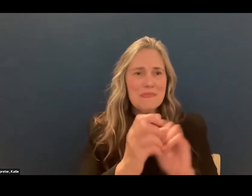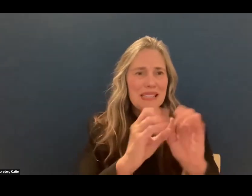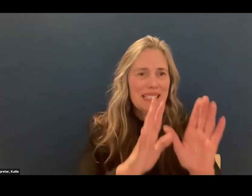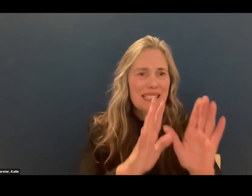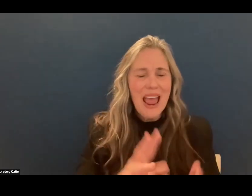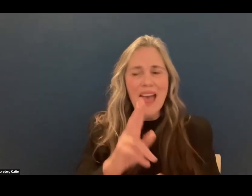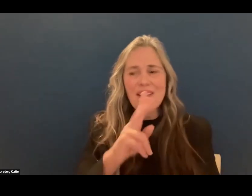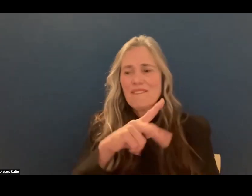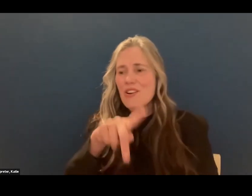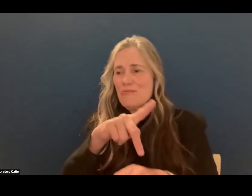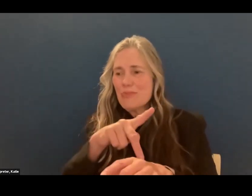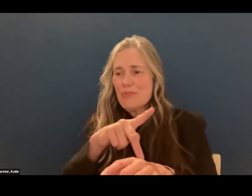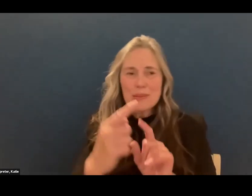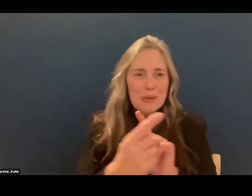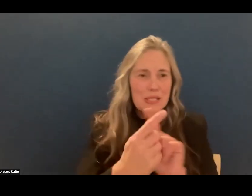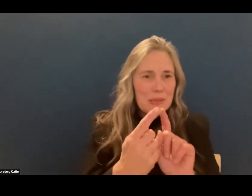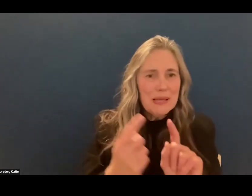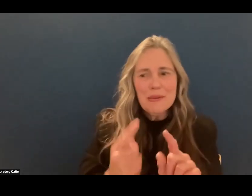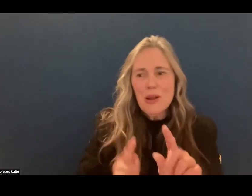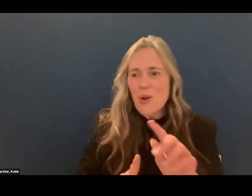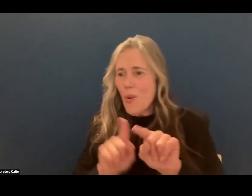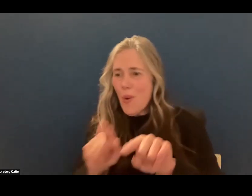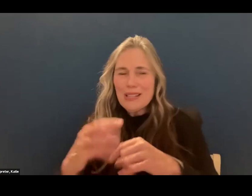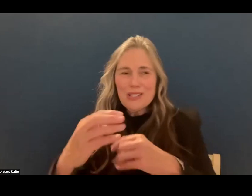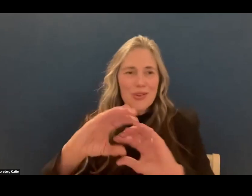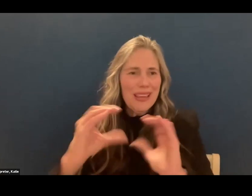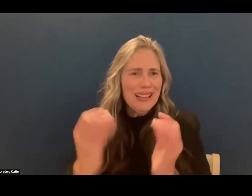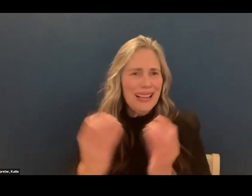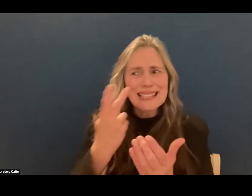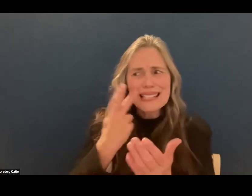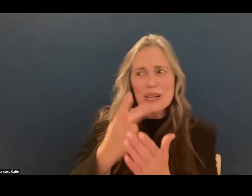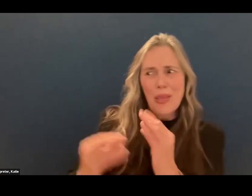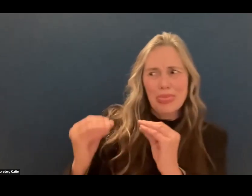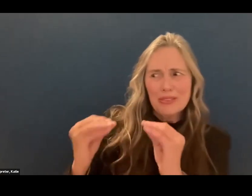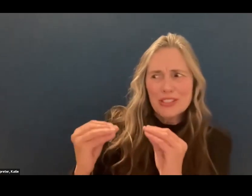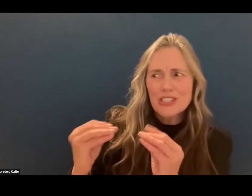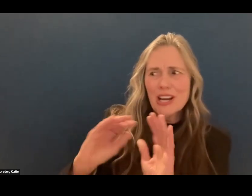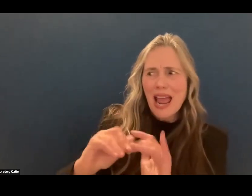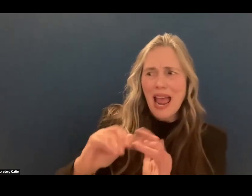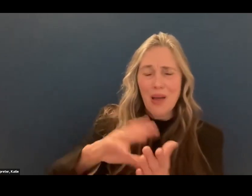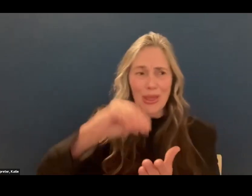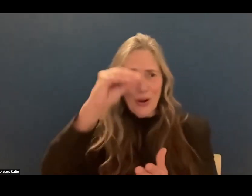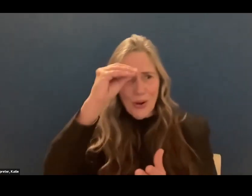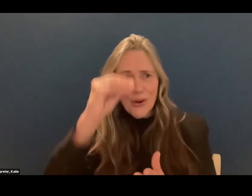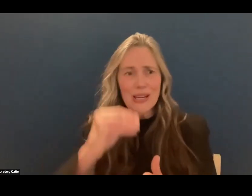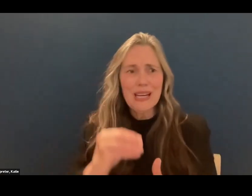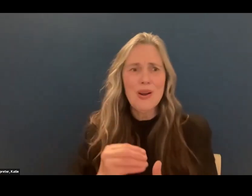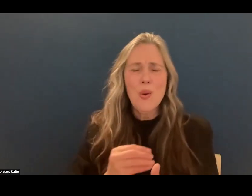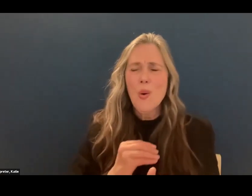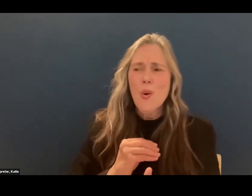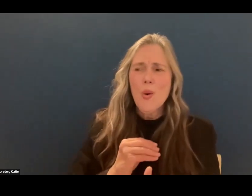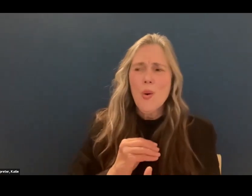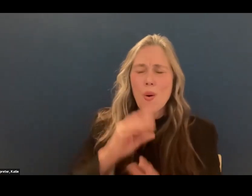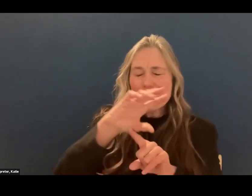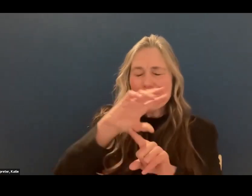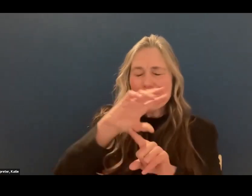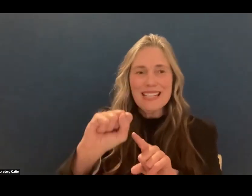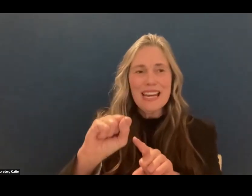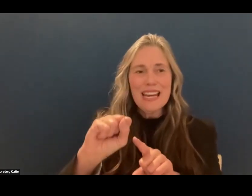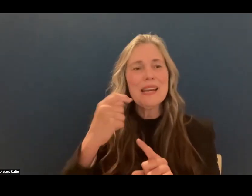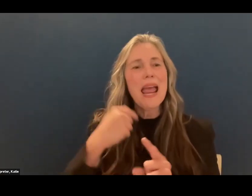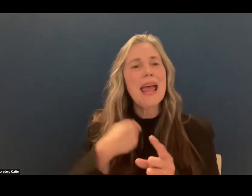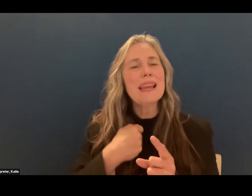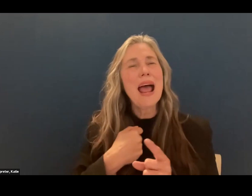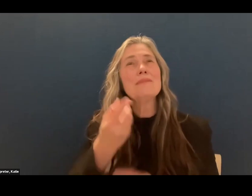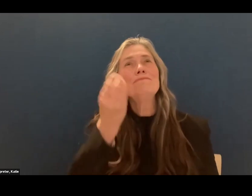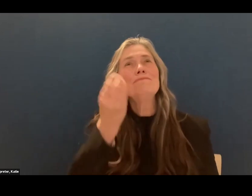our teachers, get to pop into classes. It's some of my favorite moments. But it's also allowed me to reflect